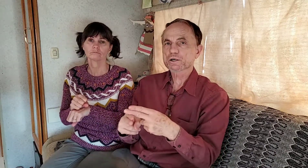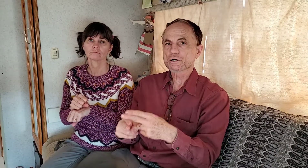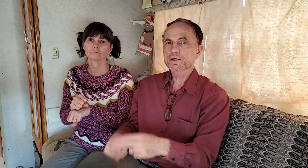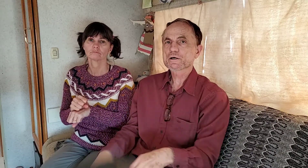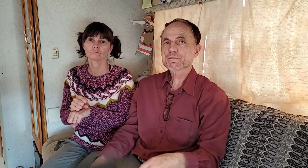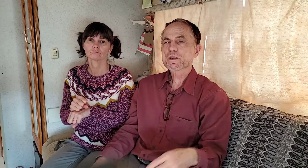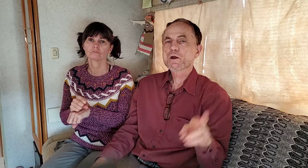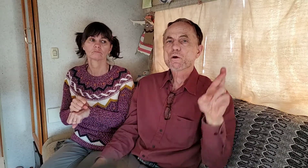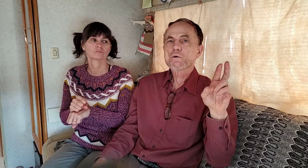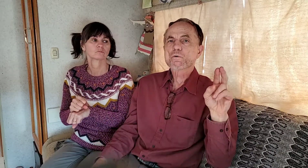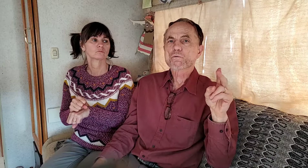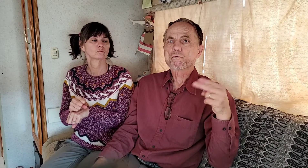her